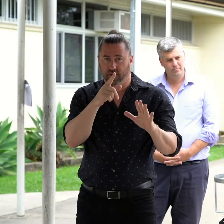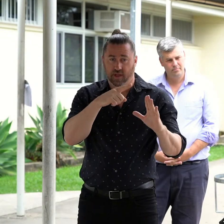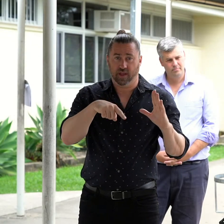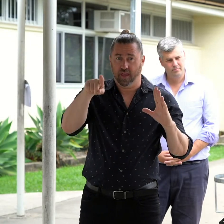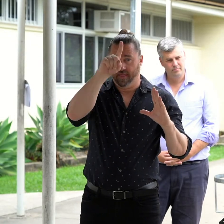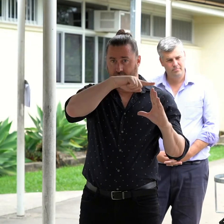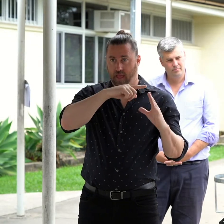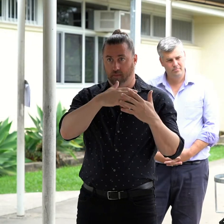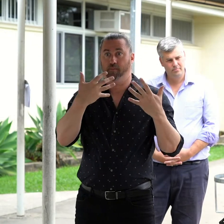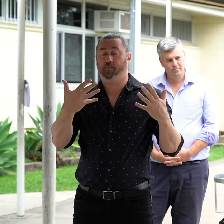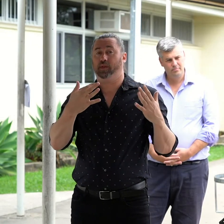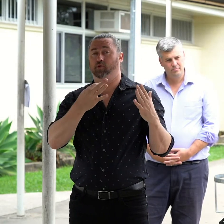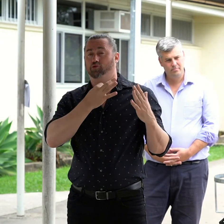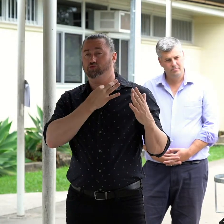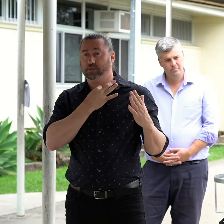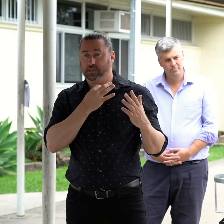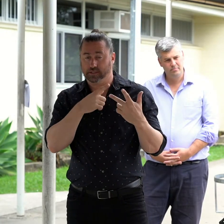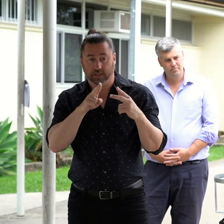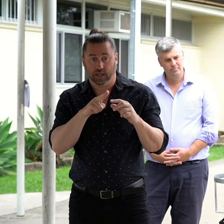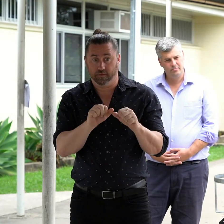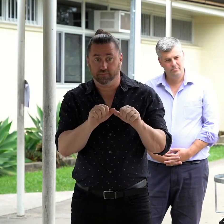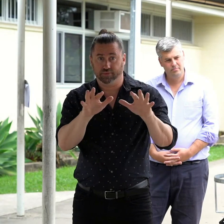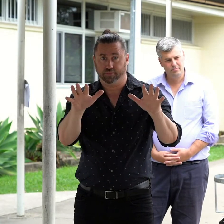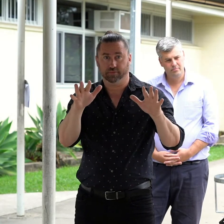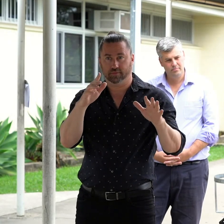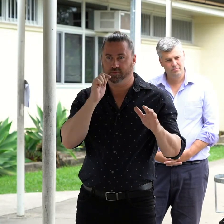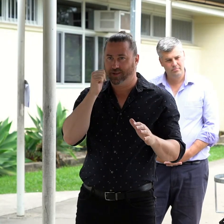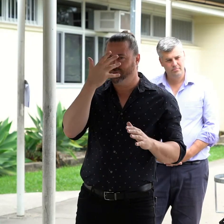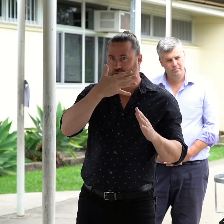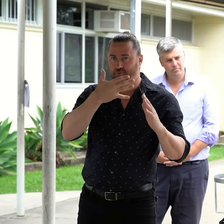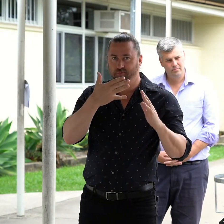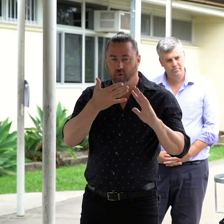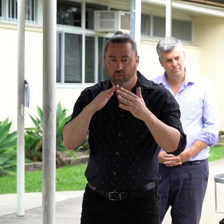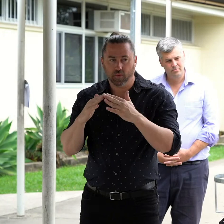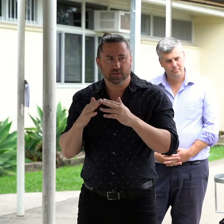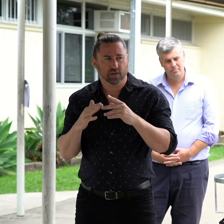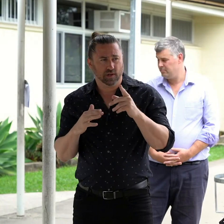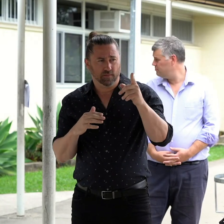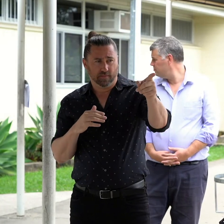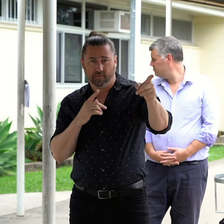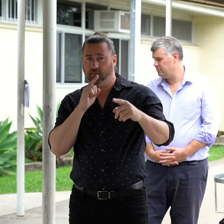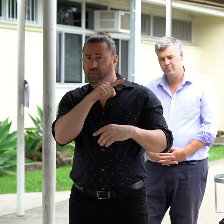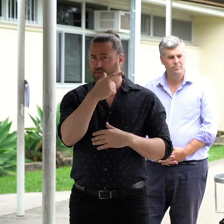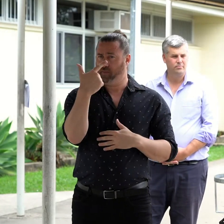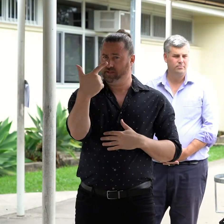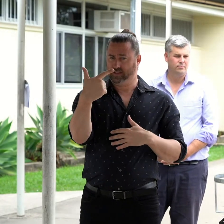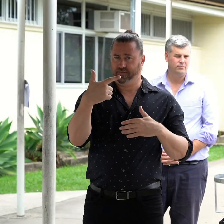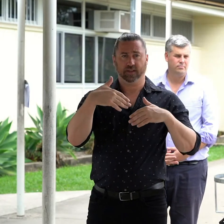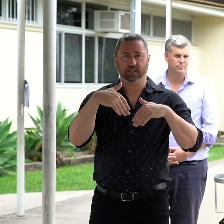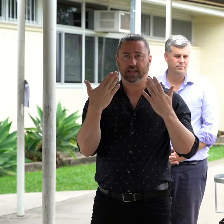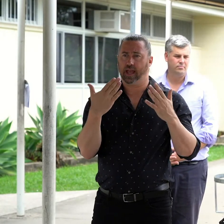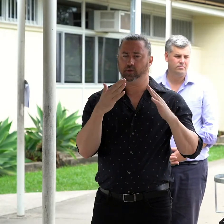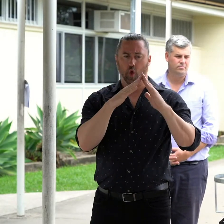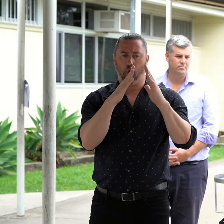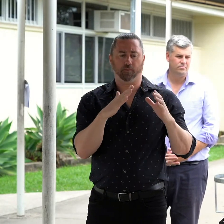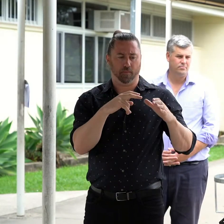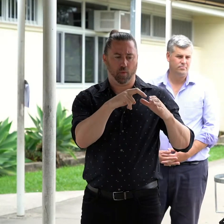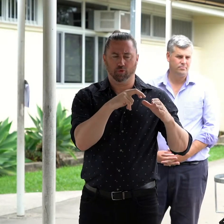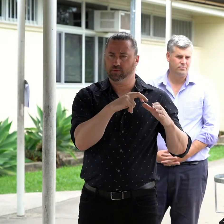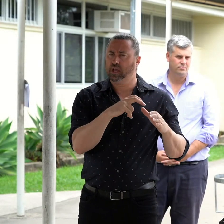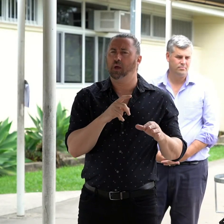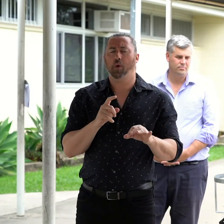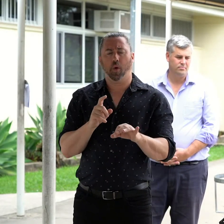lose in a big outbreak in terms of human life, is moving to 7 days of home quarantine. Why isn't Queensland moving to 7 days